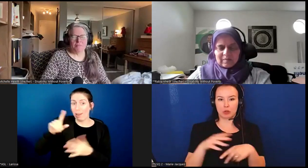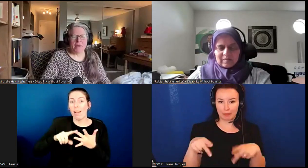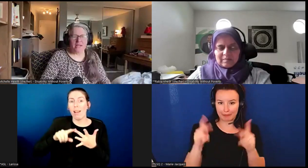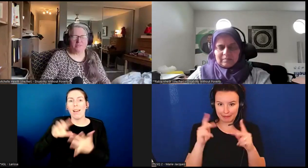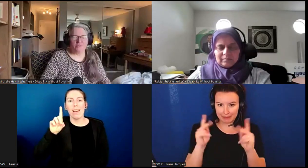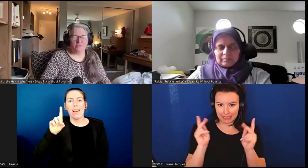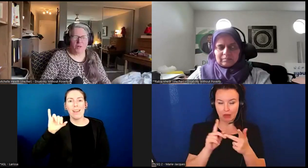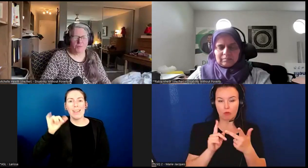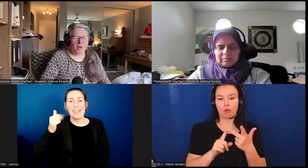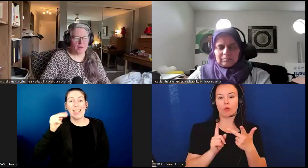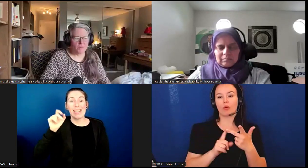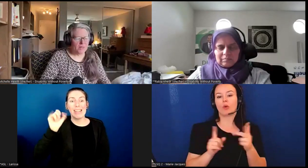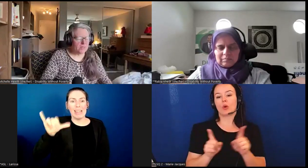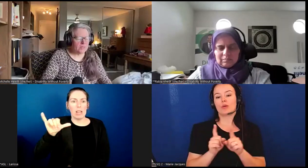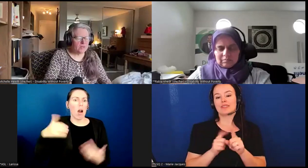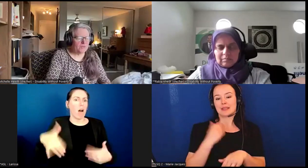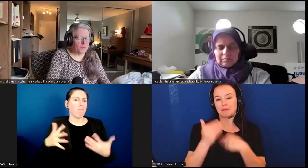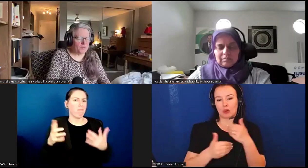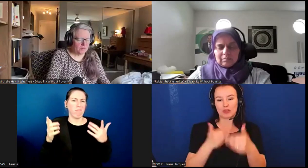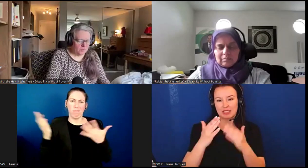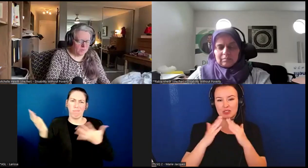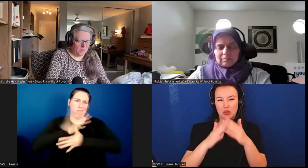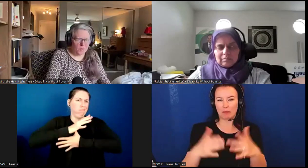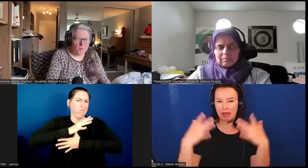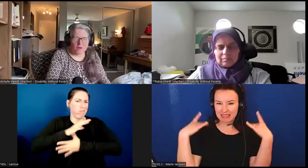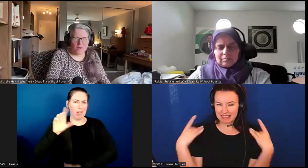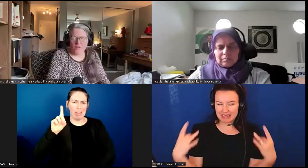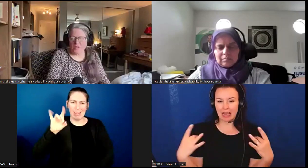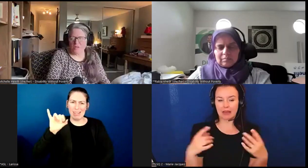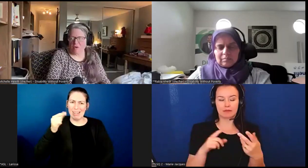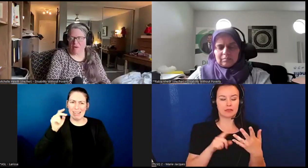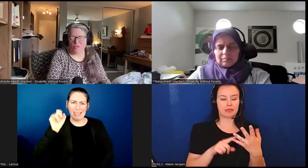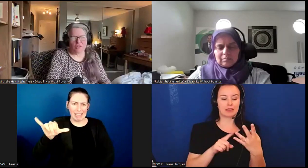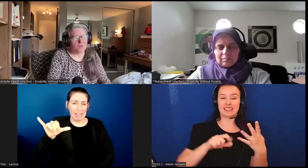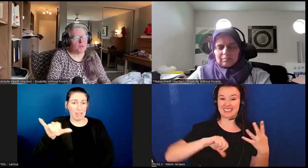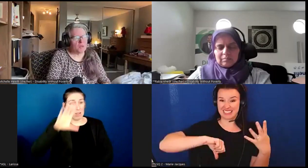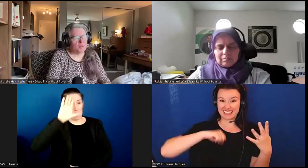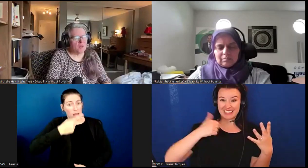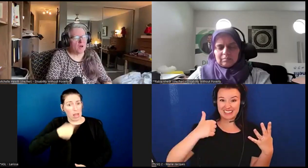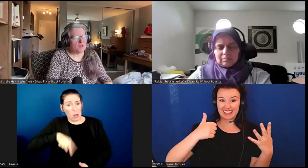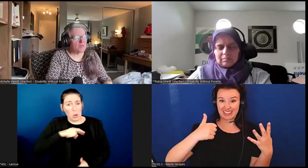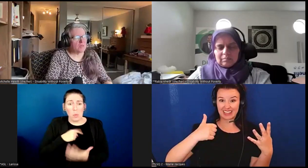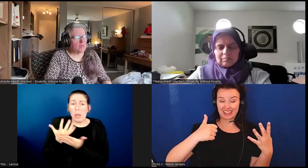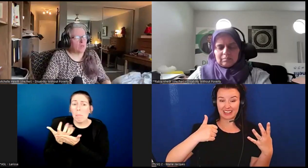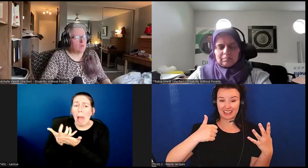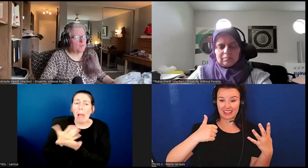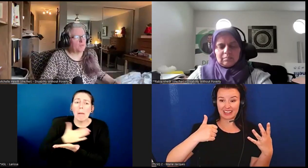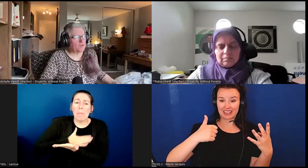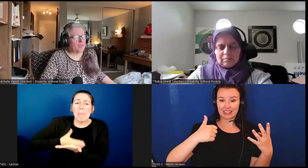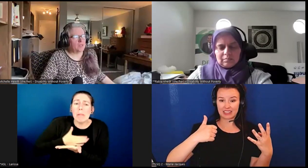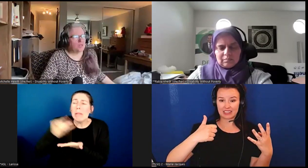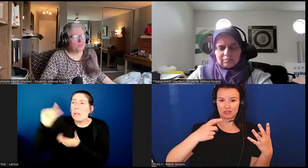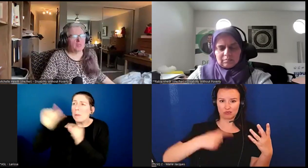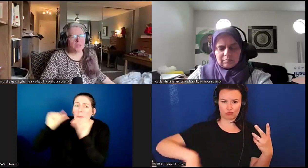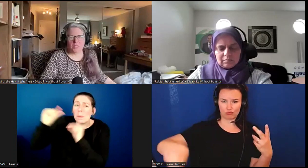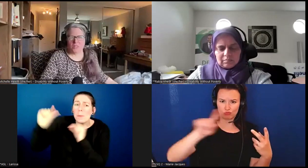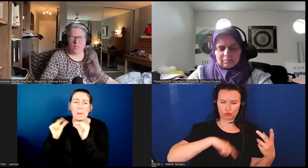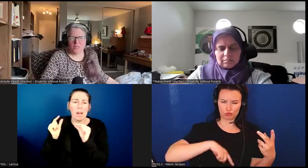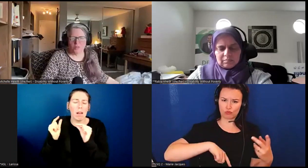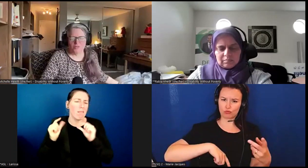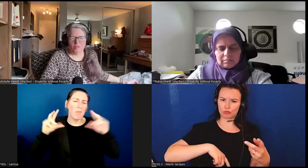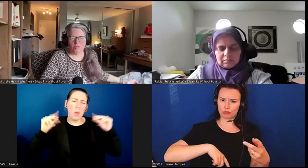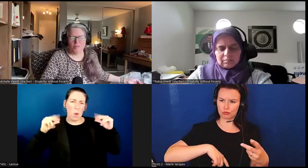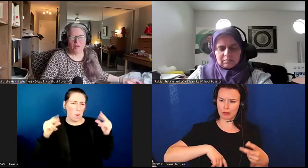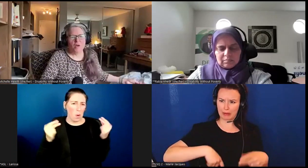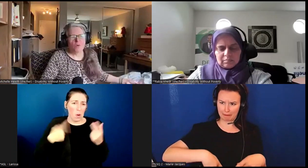Dignity, massive one, right? We are not scroungers. We are not, trying to bilk the